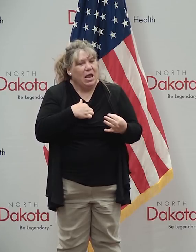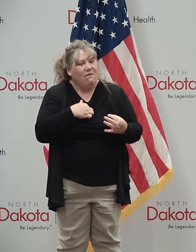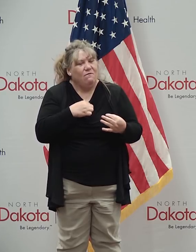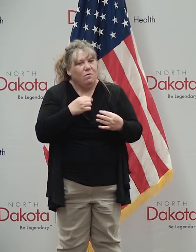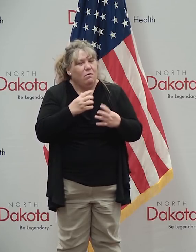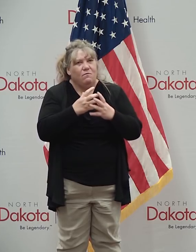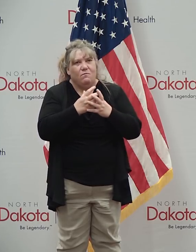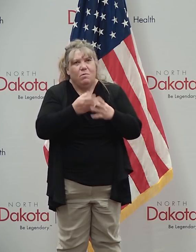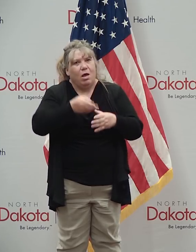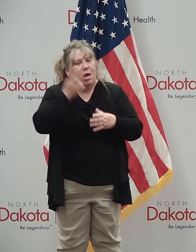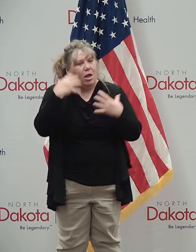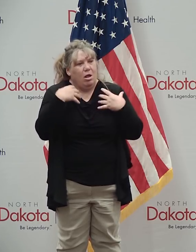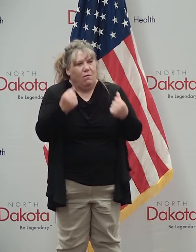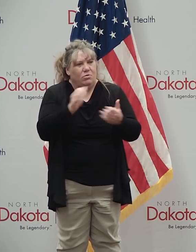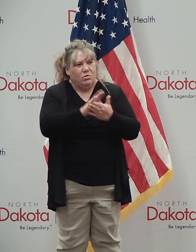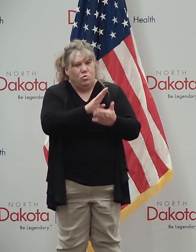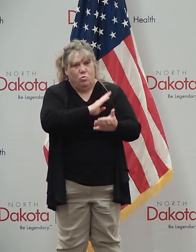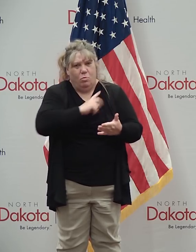school board members across the state.